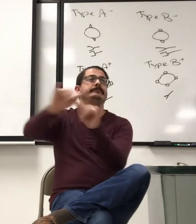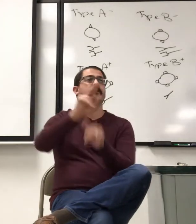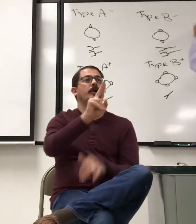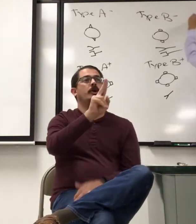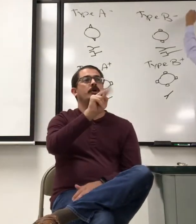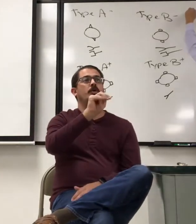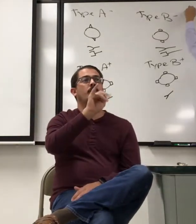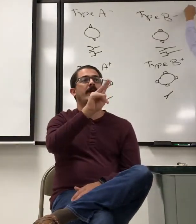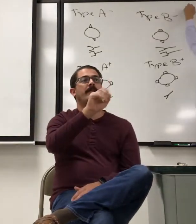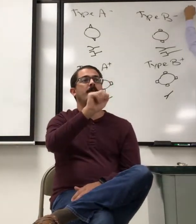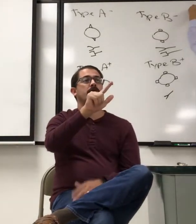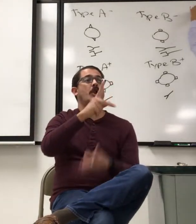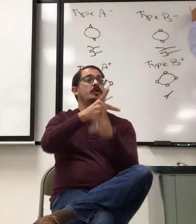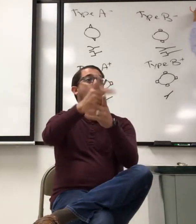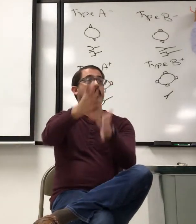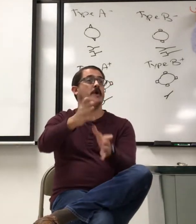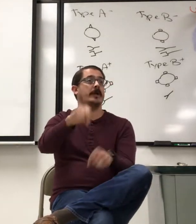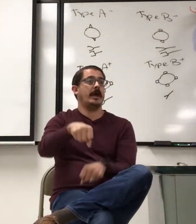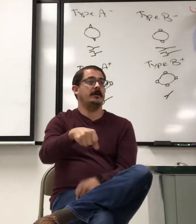Maybe you've heard that.